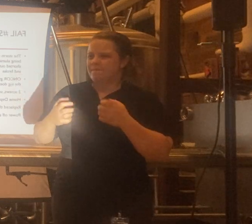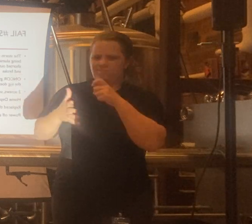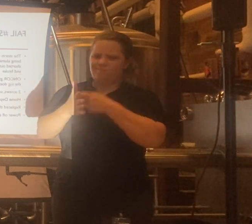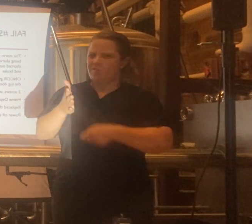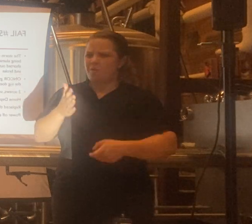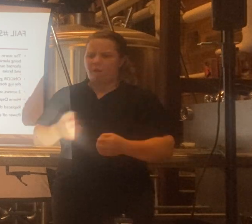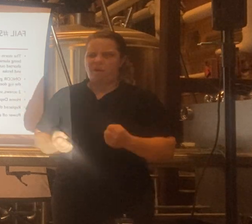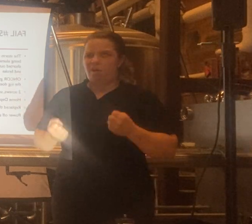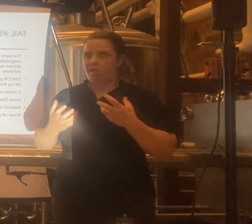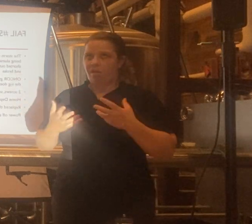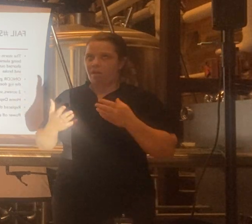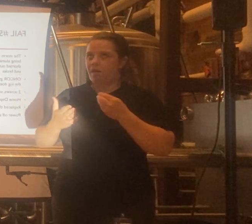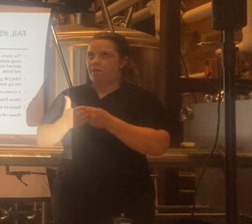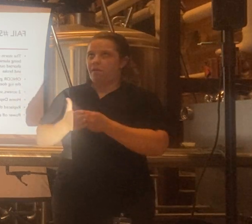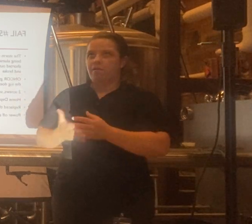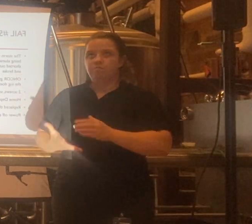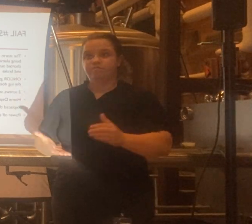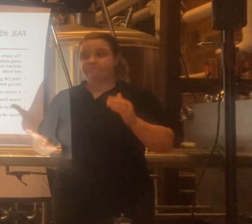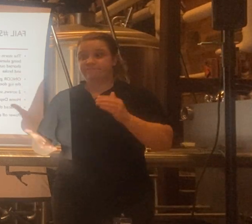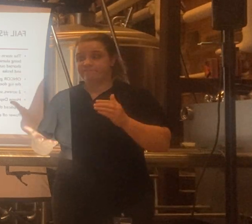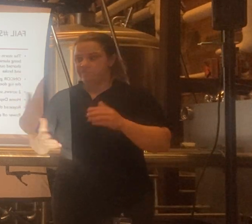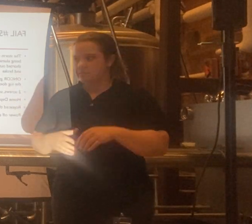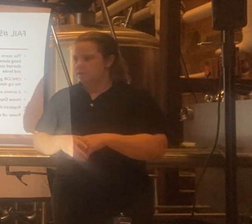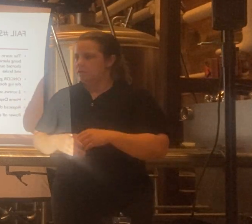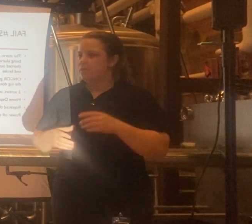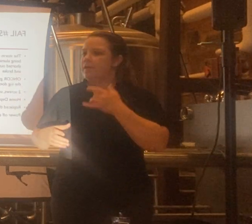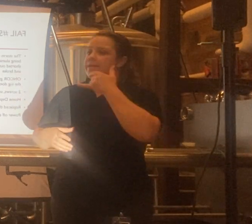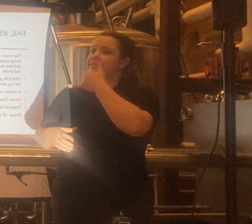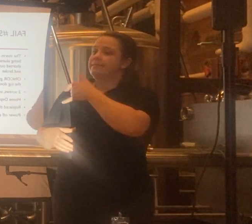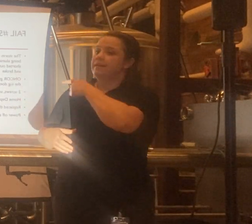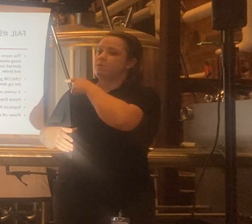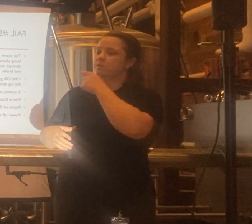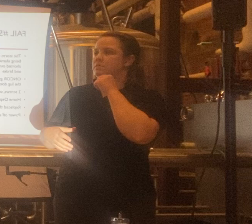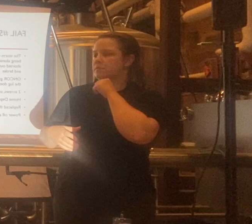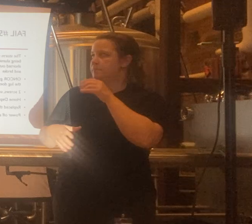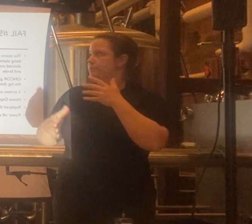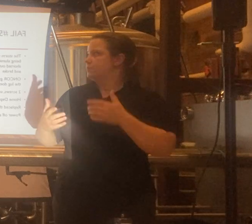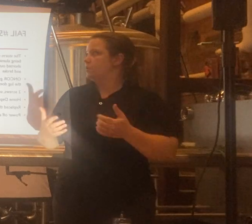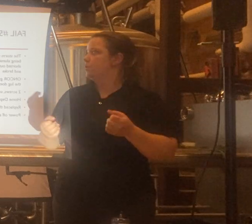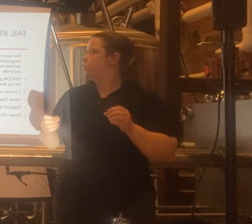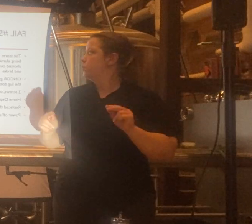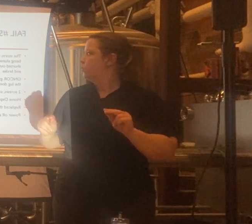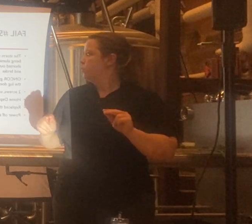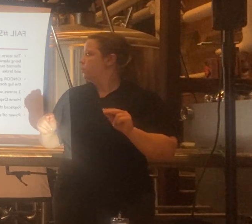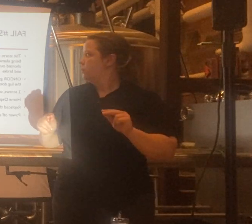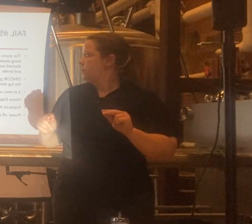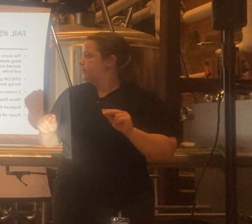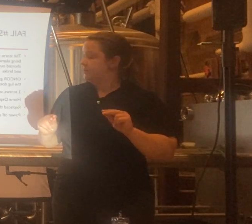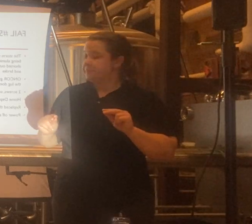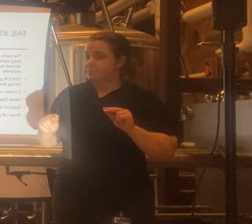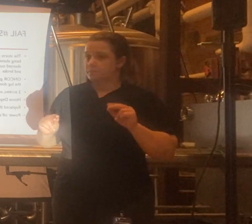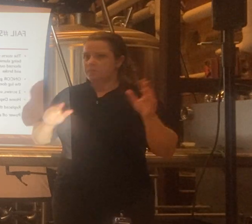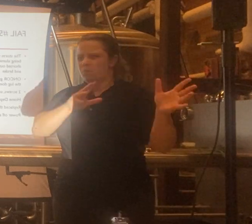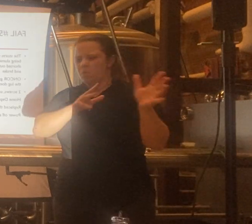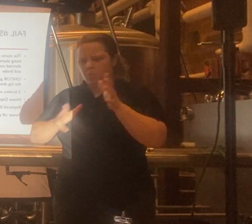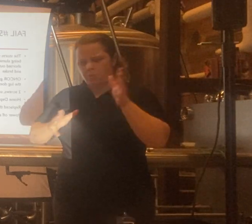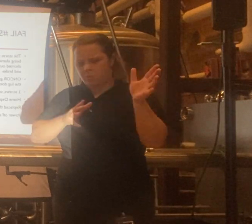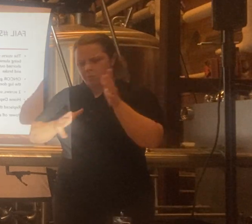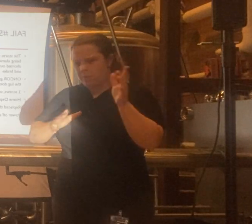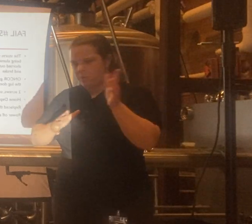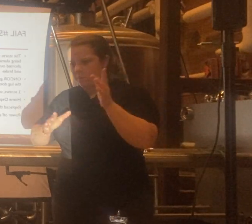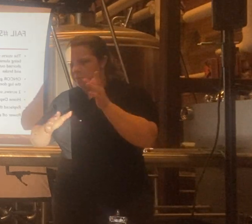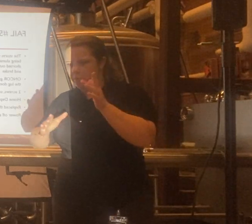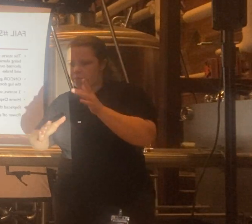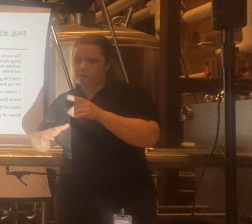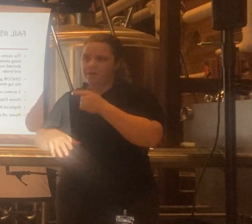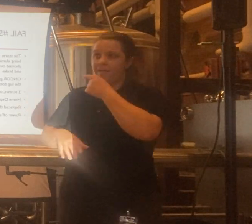line in the ground, but this one did not. So with all those winds shaking, what it ended up doing is it shorted out this lug right